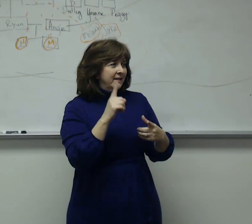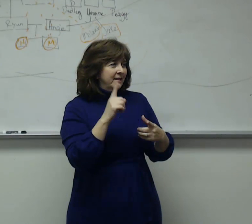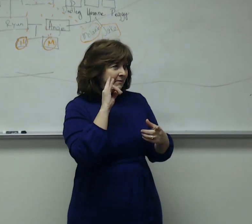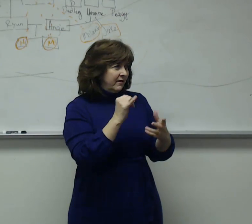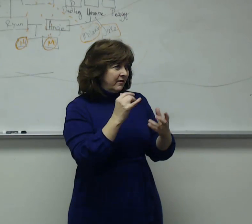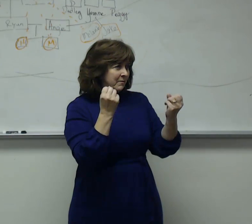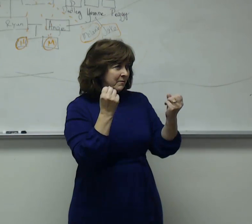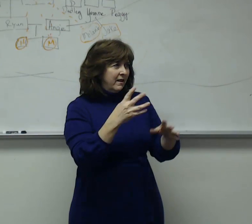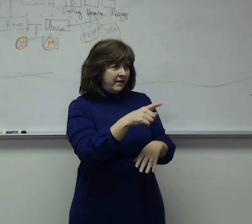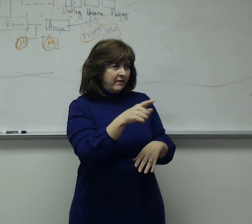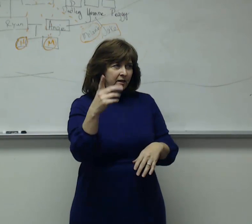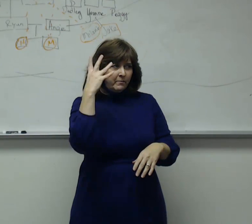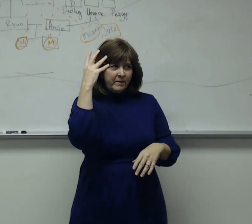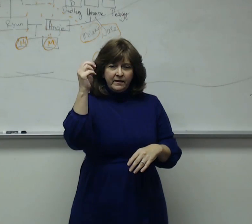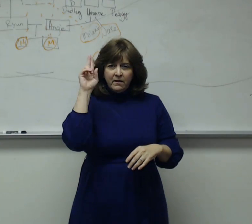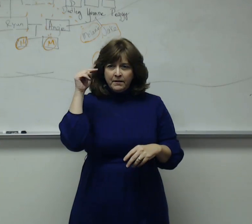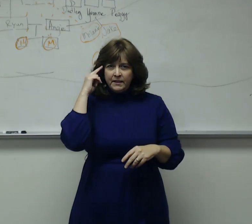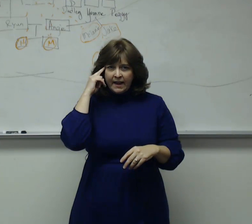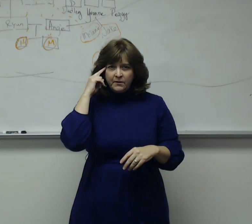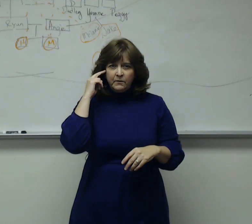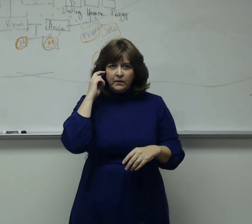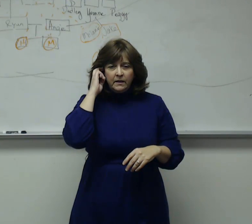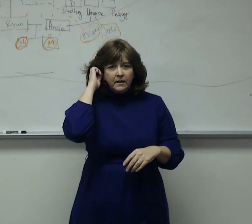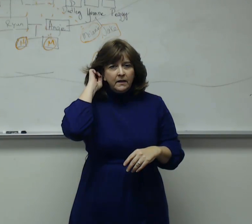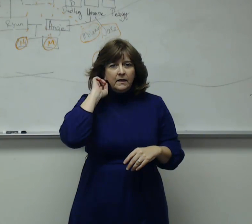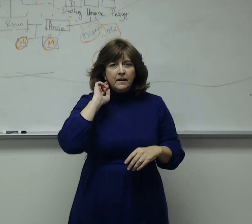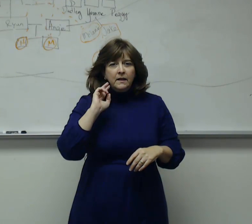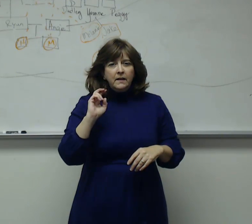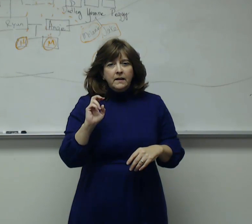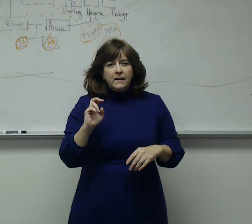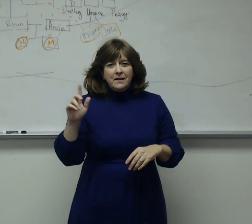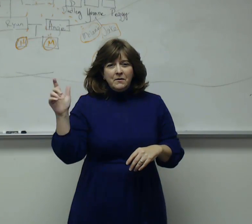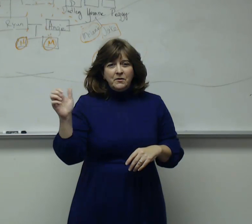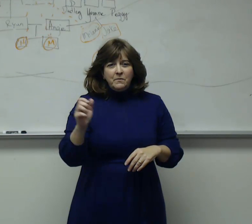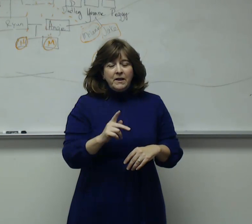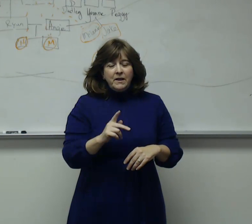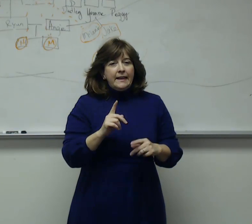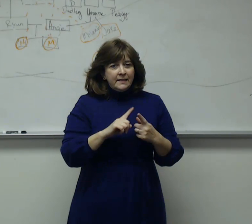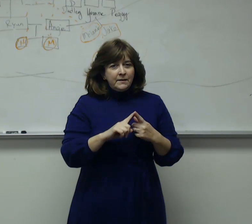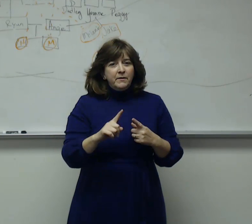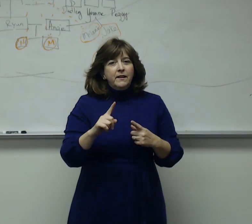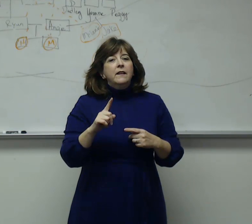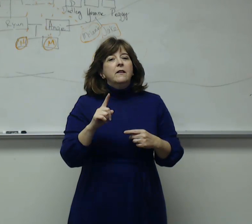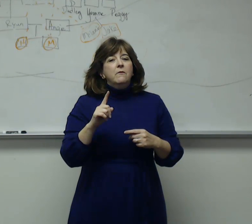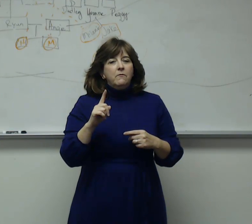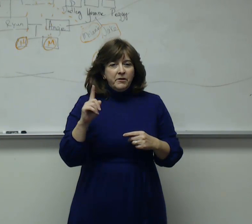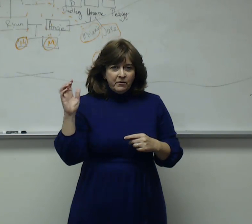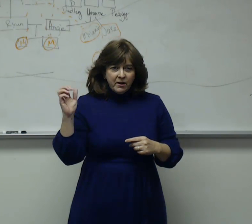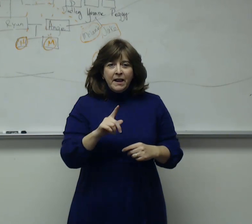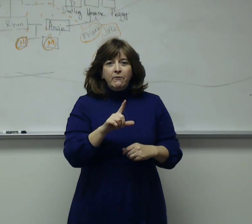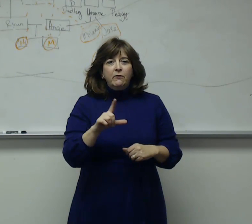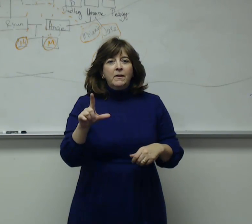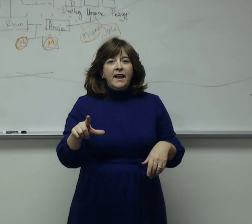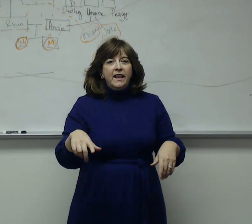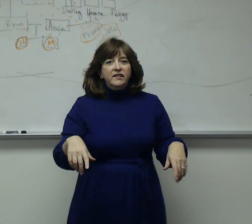seems like there's going to be a lot of you that'll be gone to Nashville. We should be back. Yes, but when you come back from lads, We